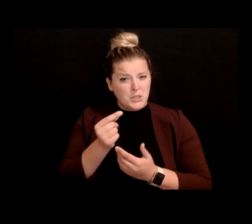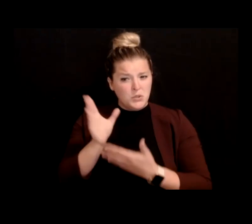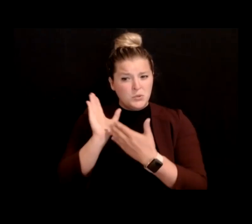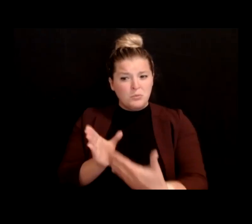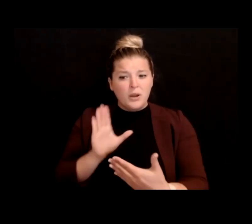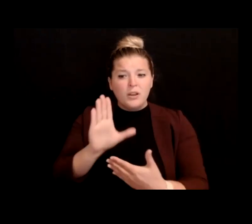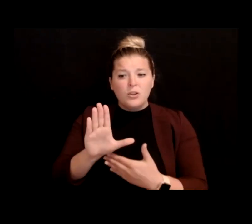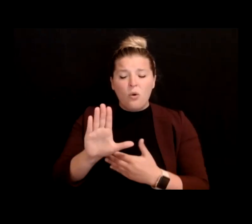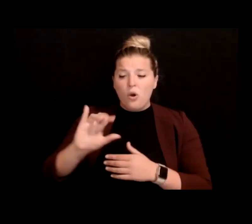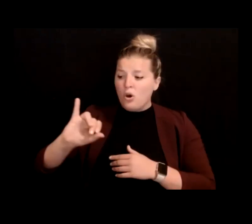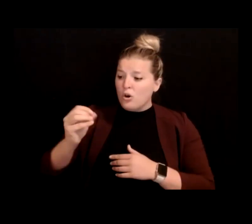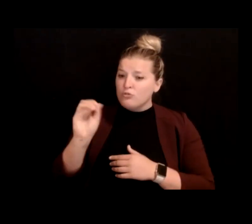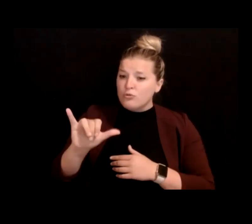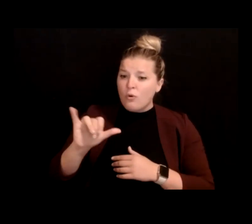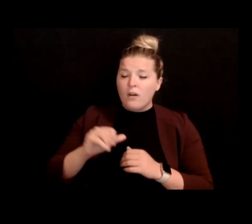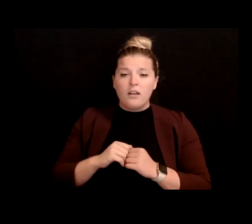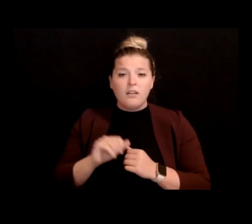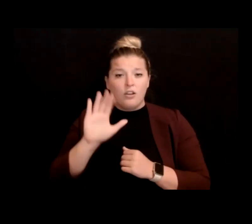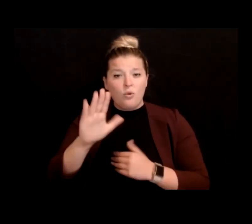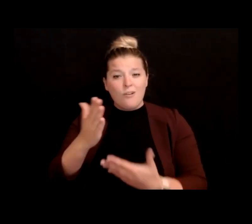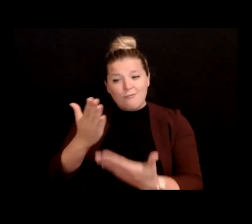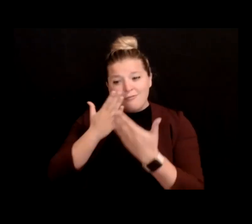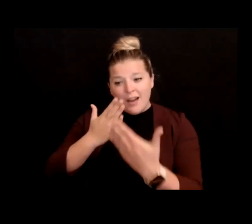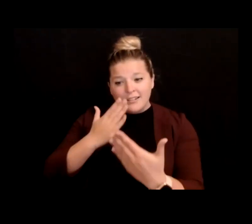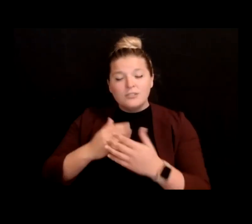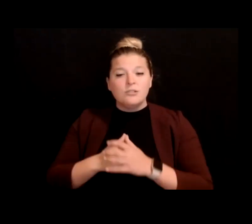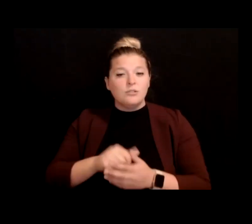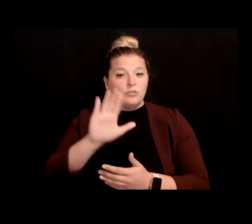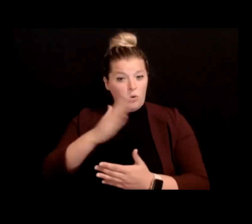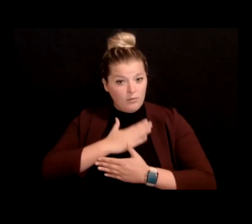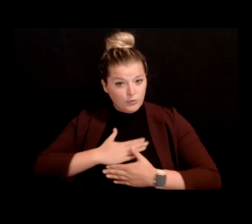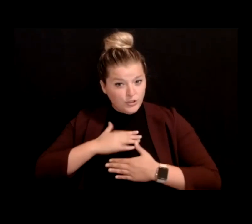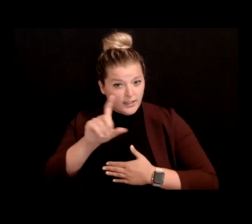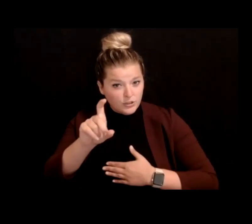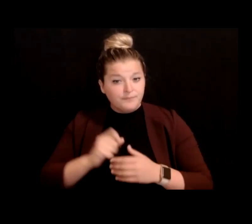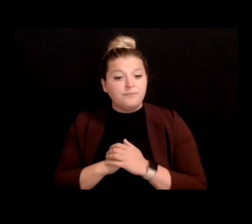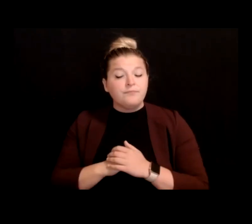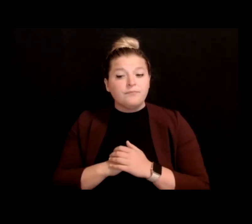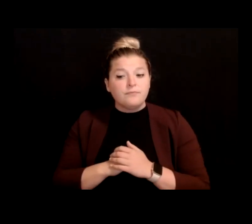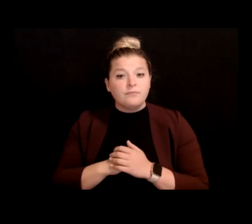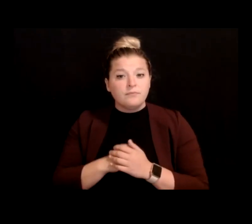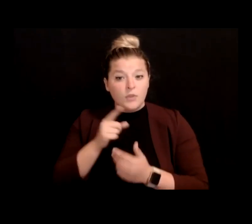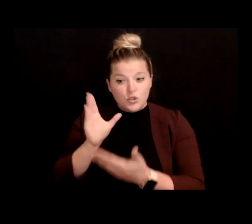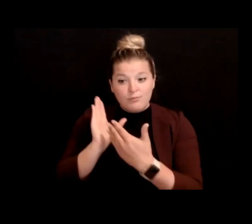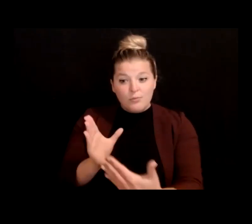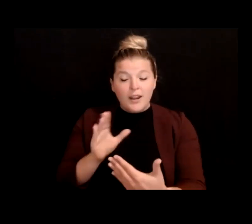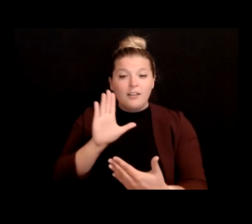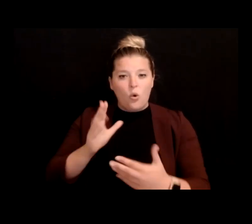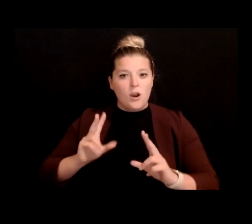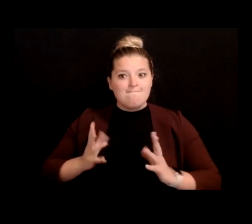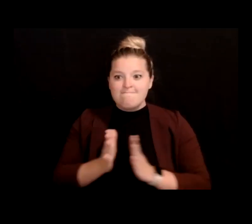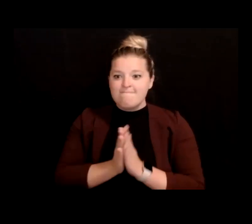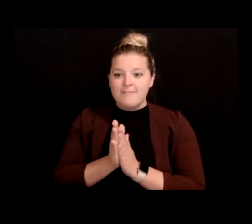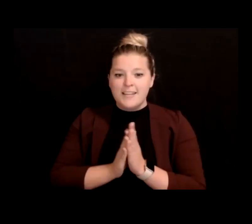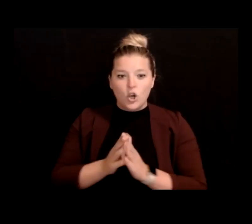joy, your gratitude, your appreciation, your eager anticipation,